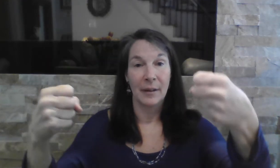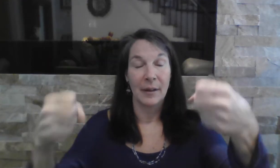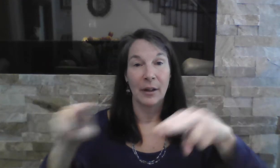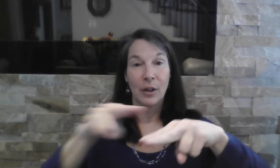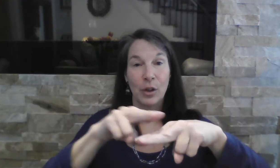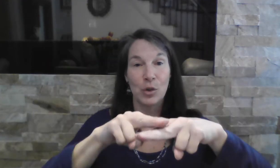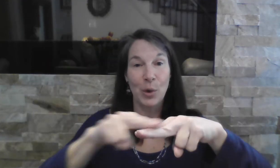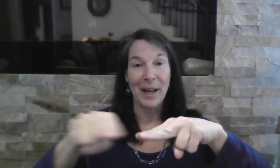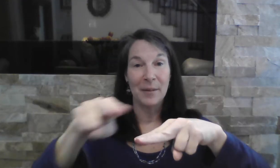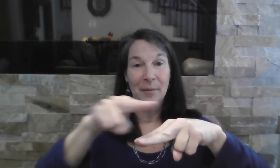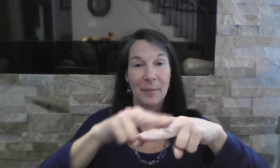Train.